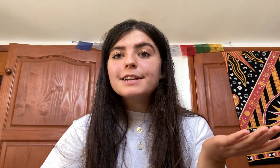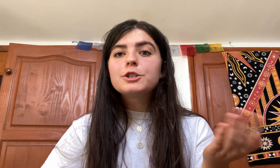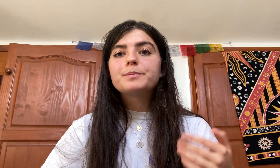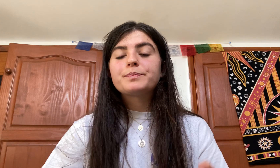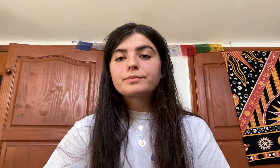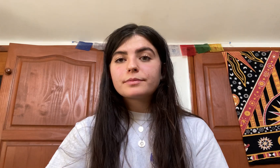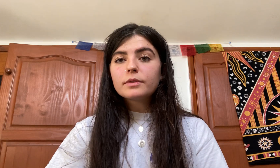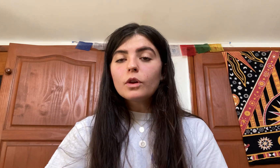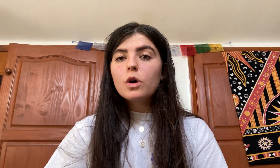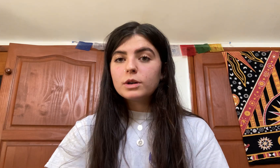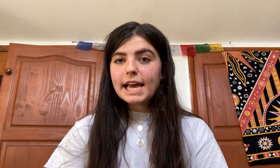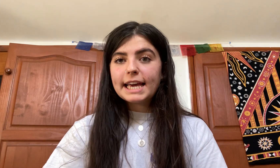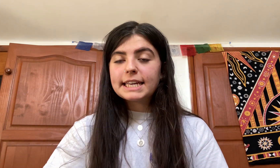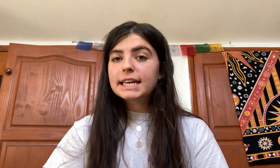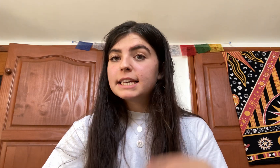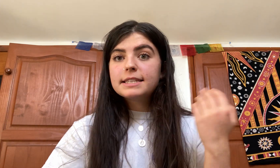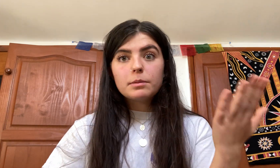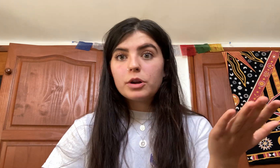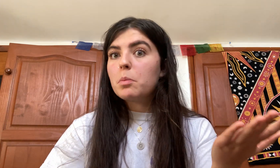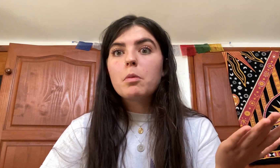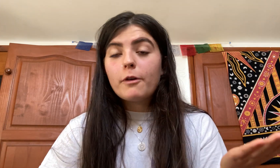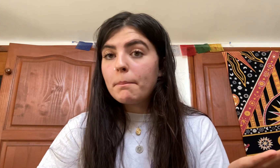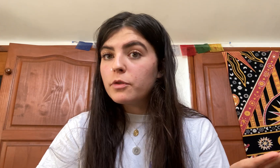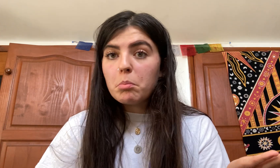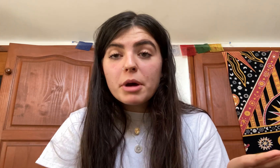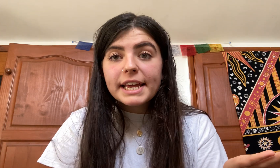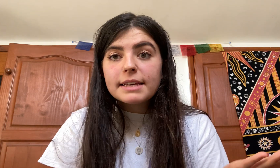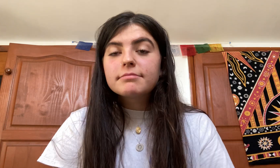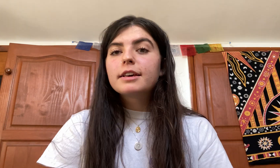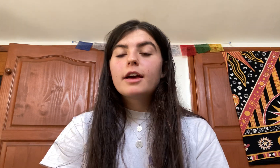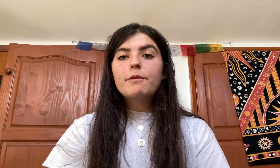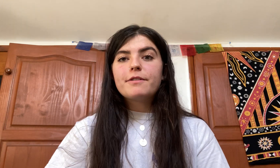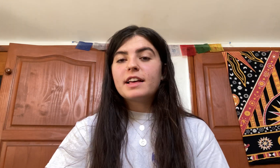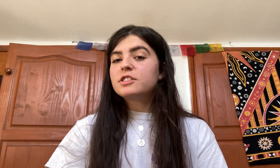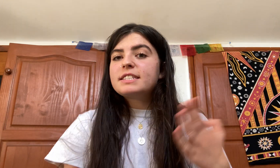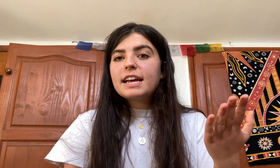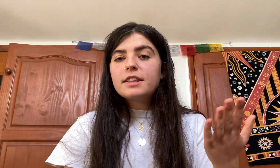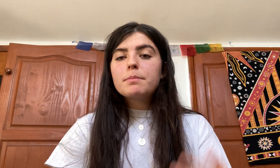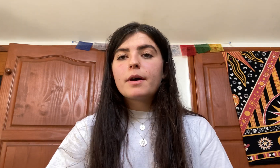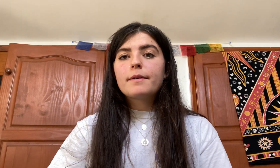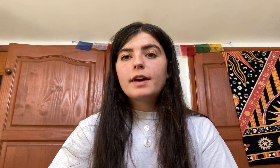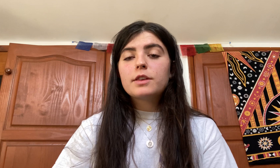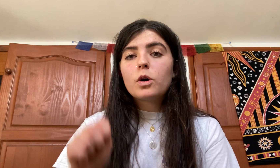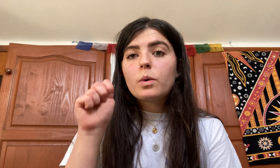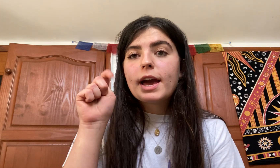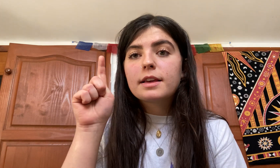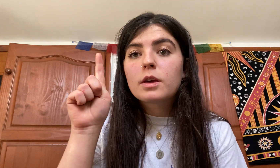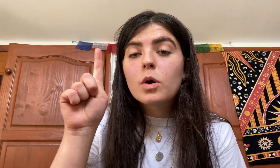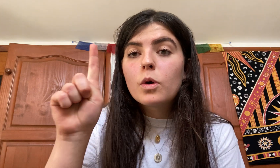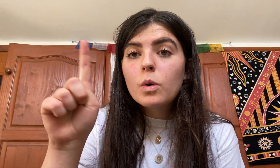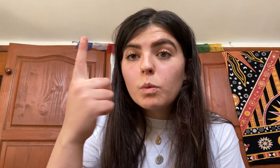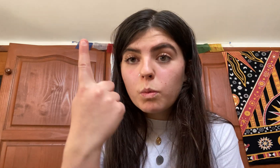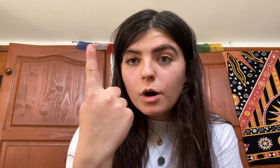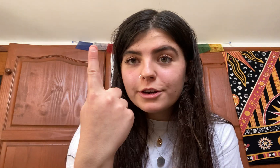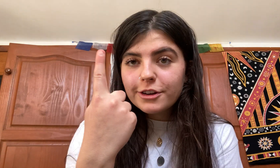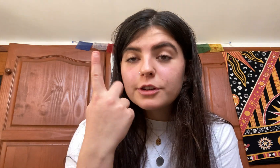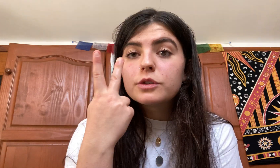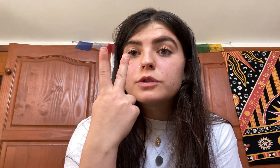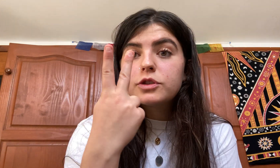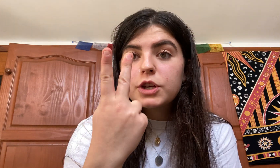age or telling someone from the money, whether that's just saying the number. It's always 1,